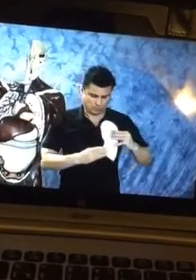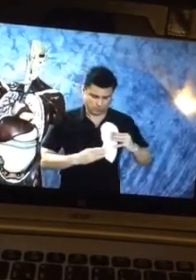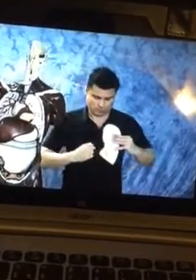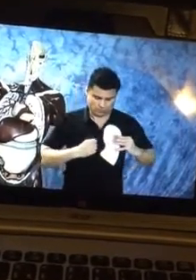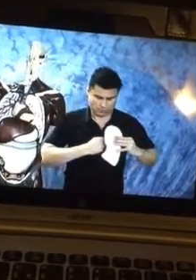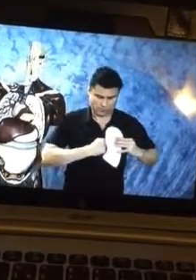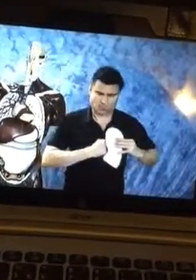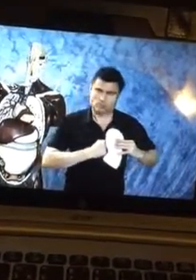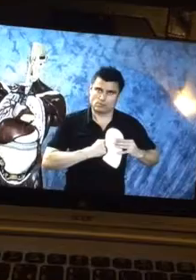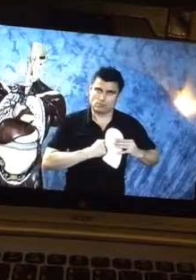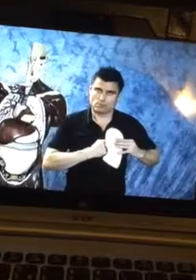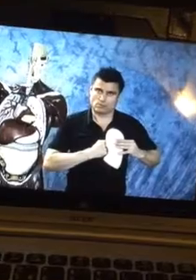left lung.